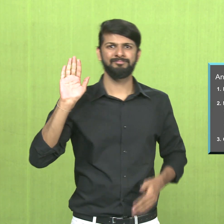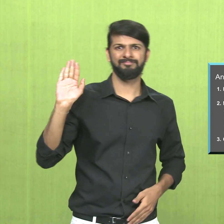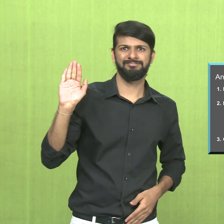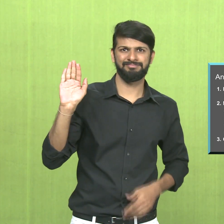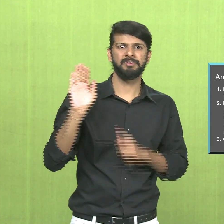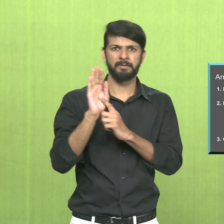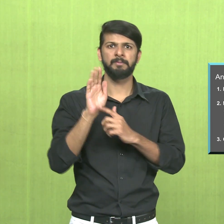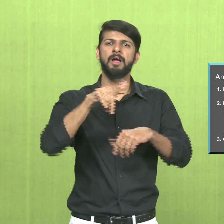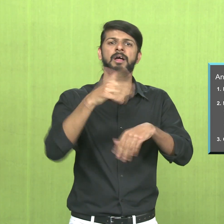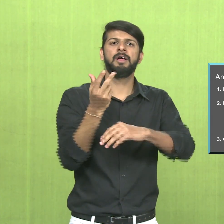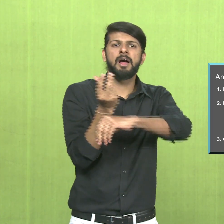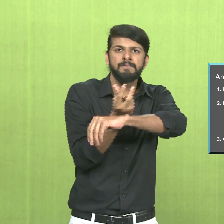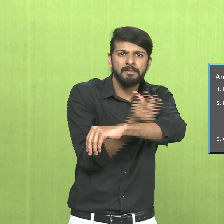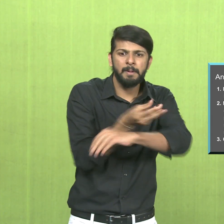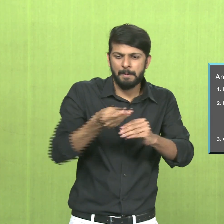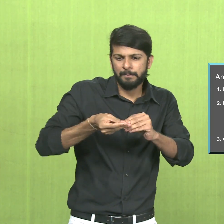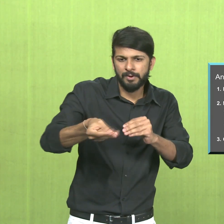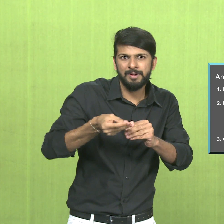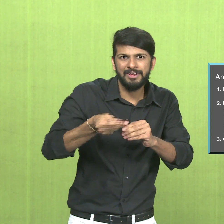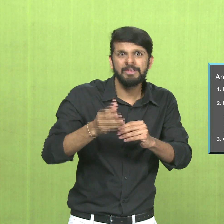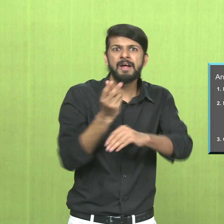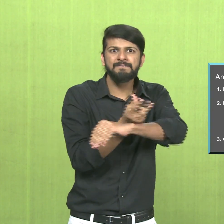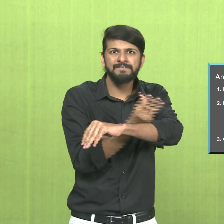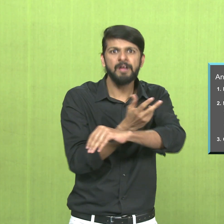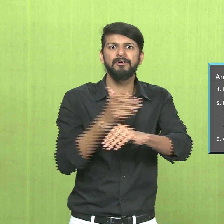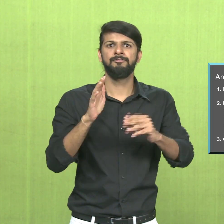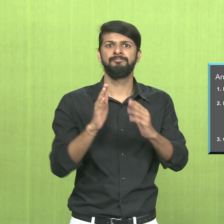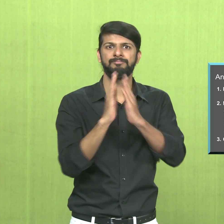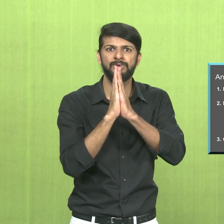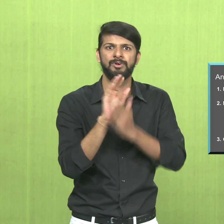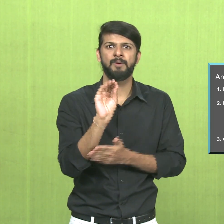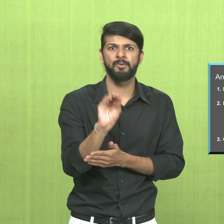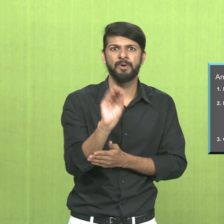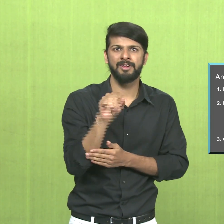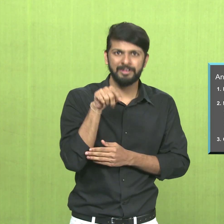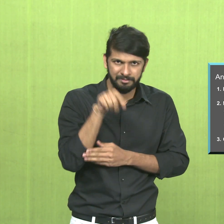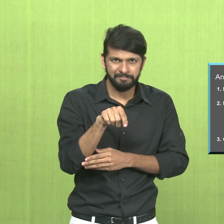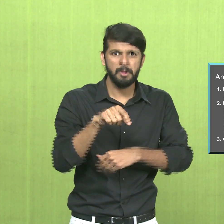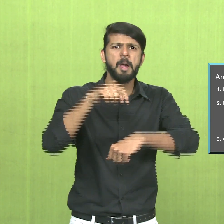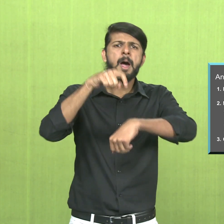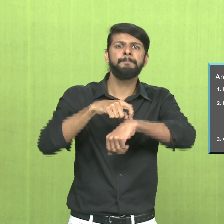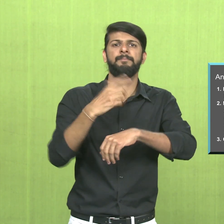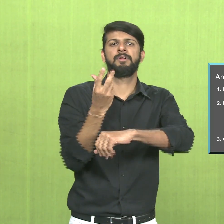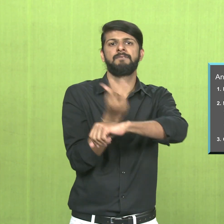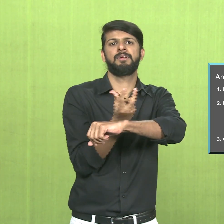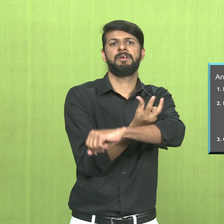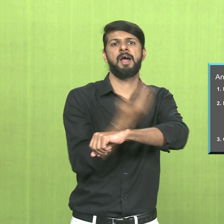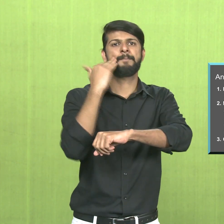as an offering to goddess Lakshmi for her blessings. Lakshmi is the goddess of wealth, and the